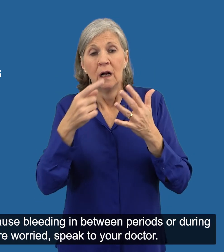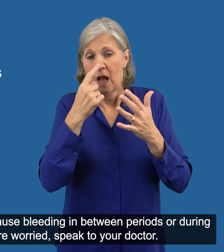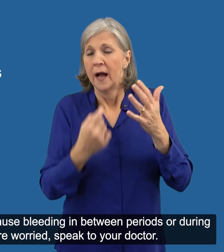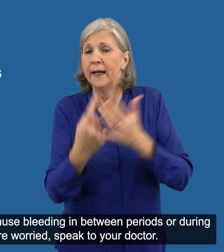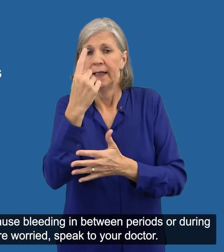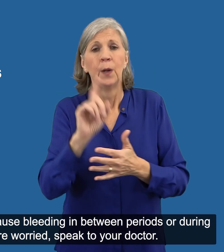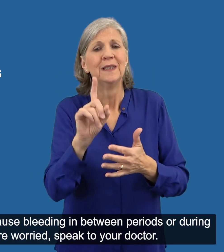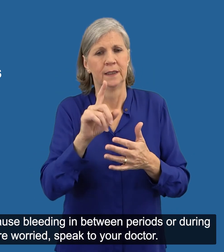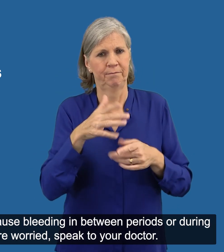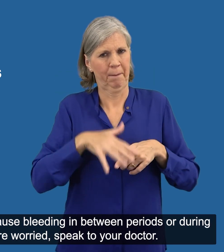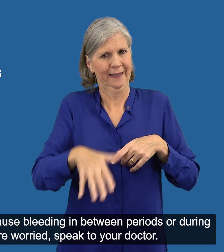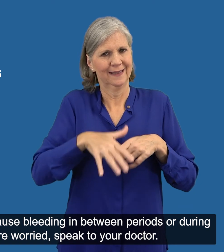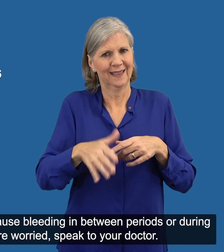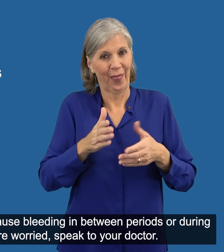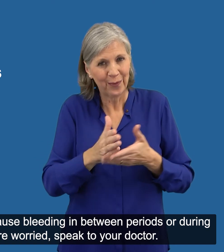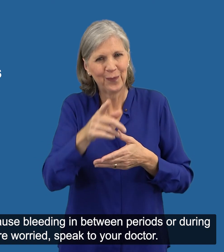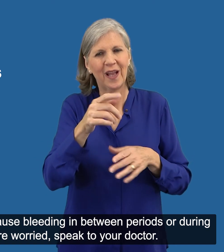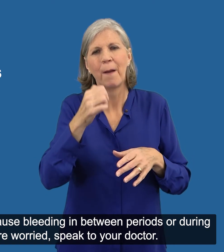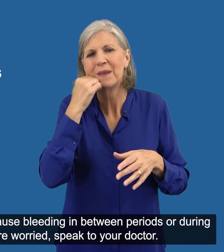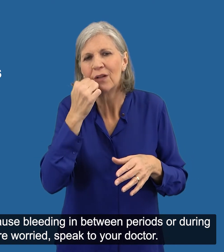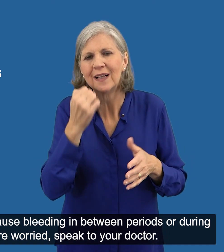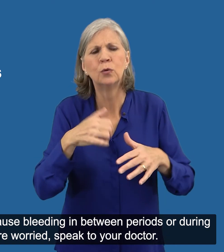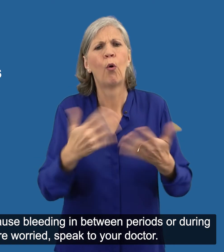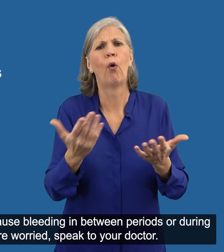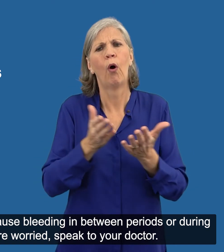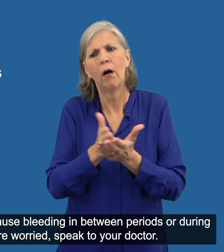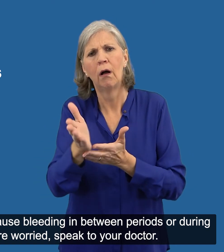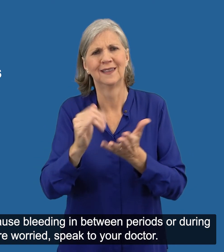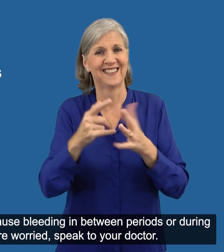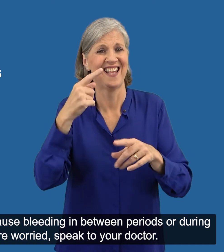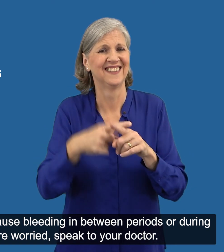or during sex. If you're worried, speak to your doctor.